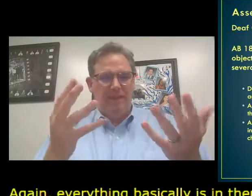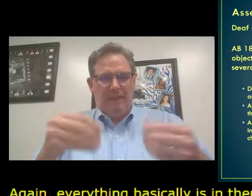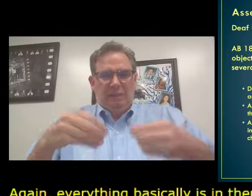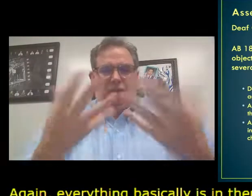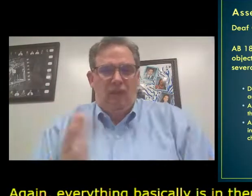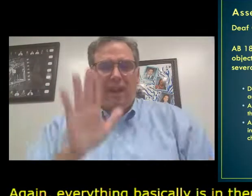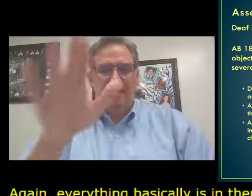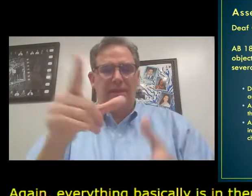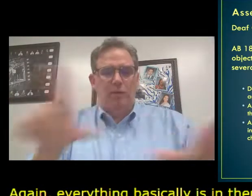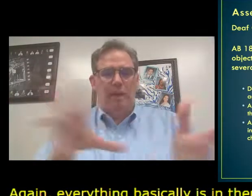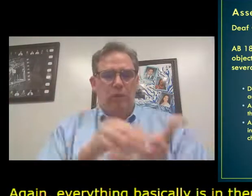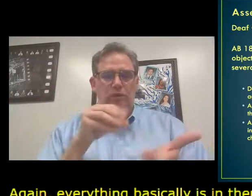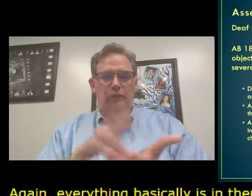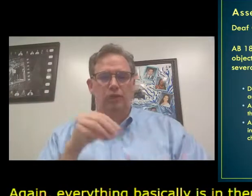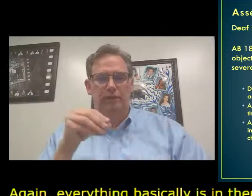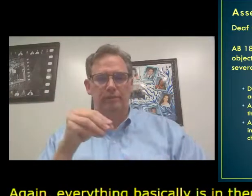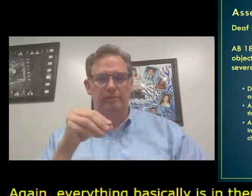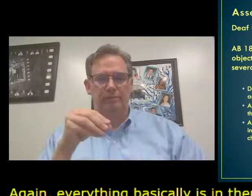directly.